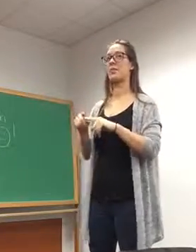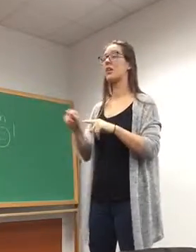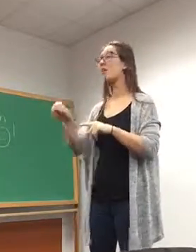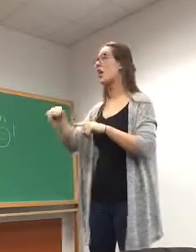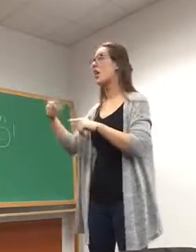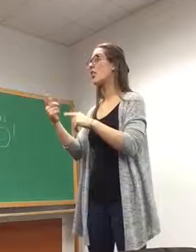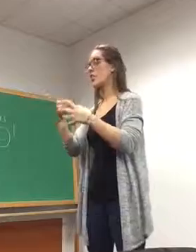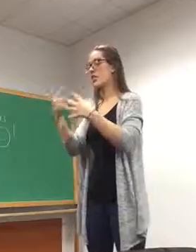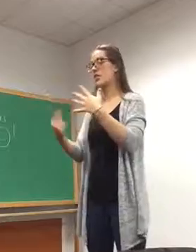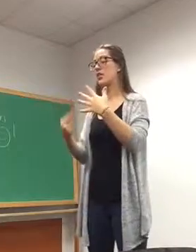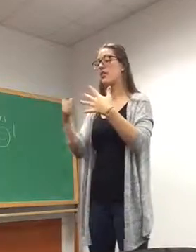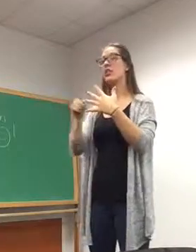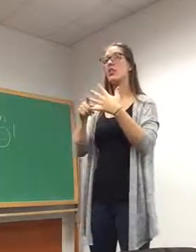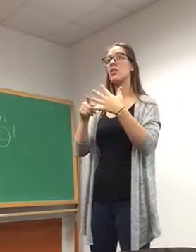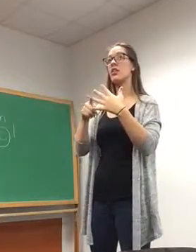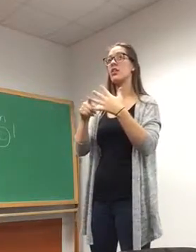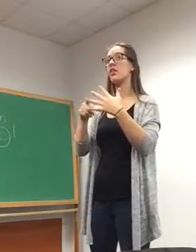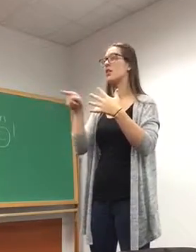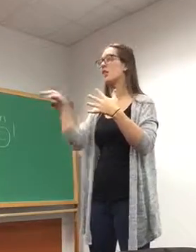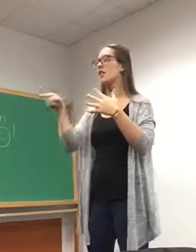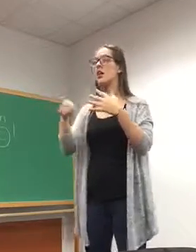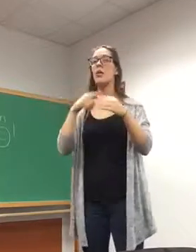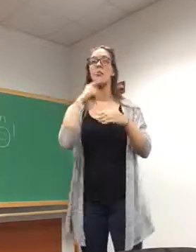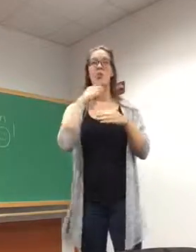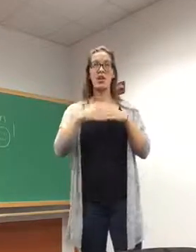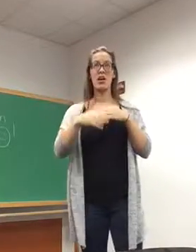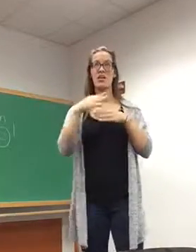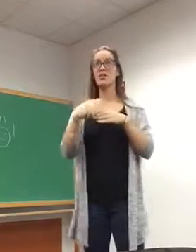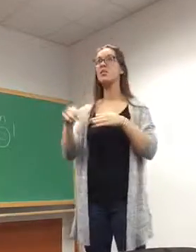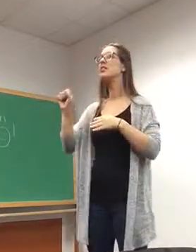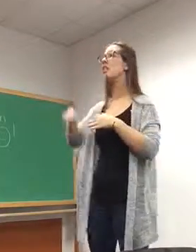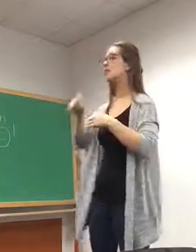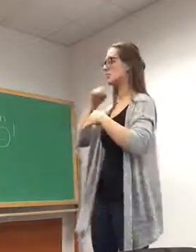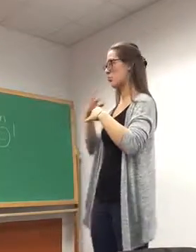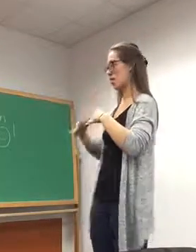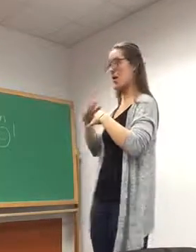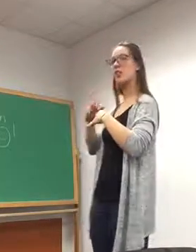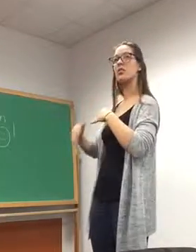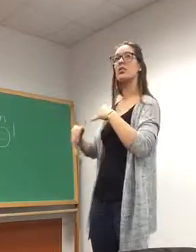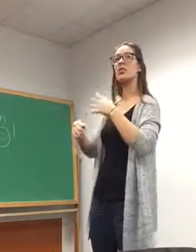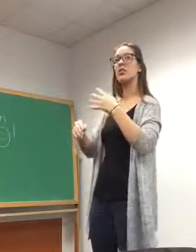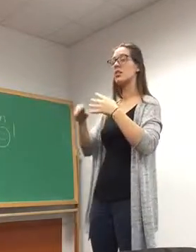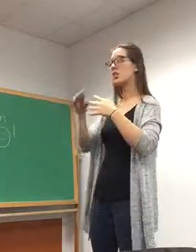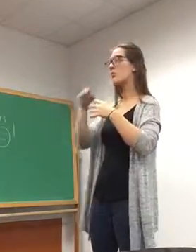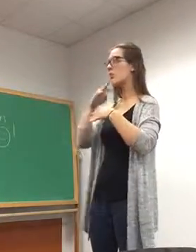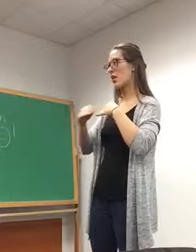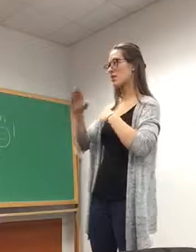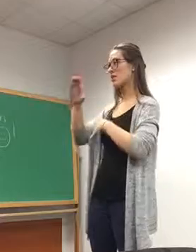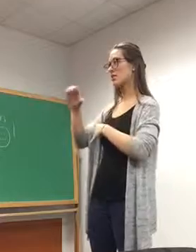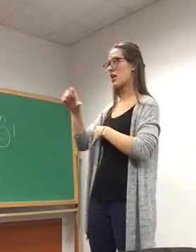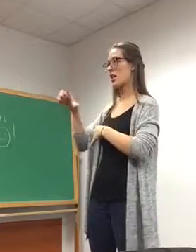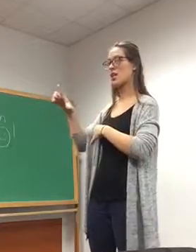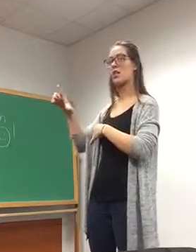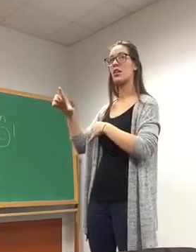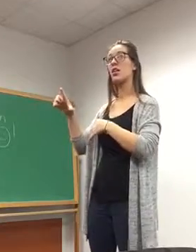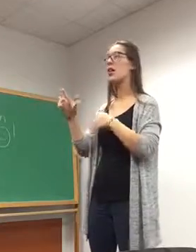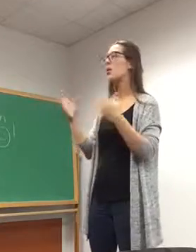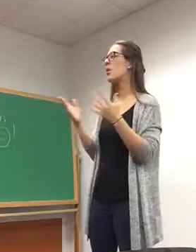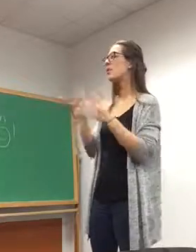One of the 2 types of blood cells that we can that we know that it makes. Kama? You got it? Red, white blood cells. What do red blood